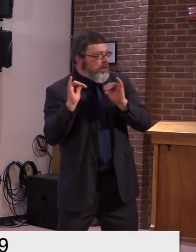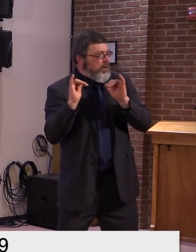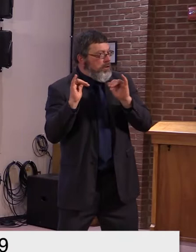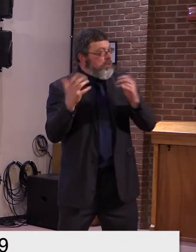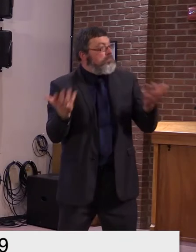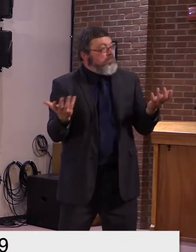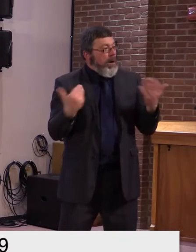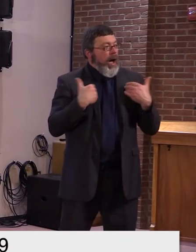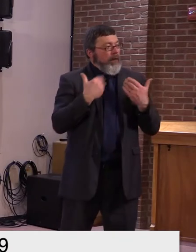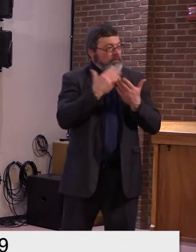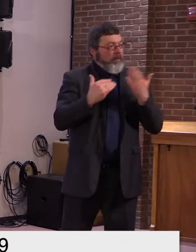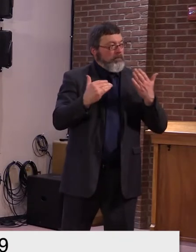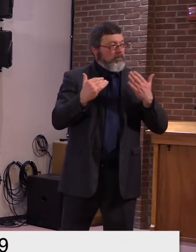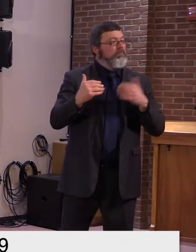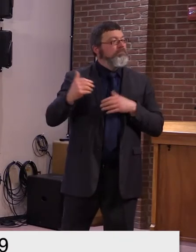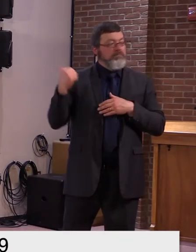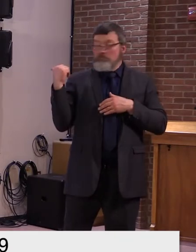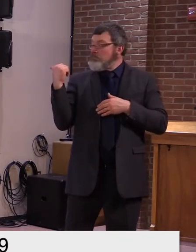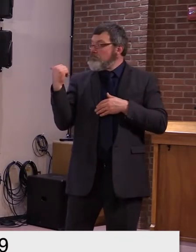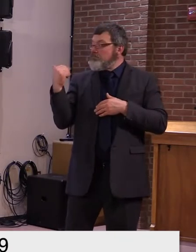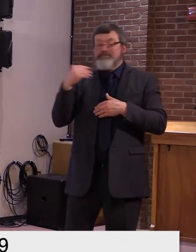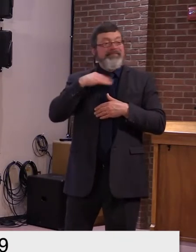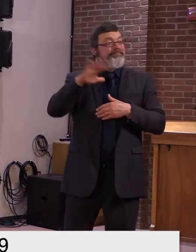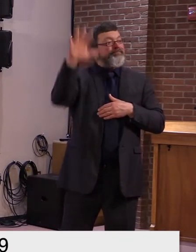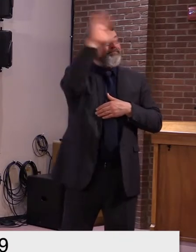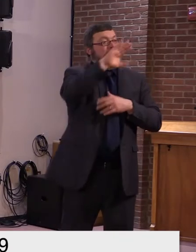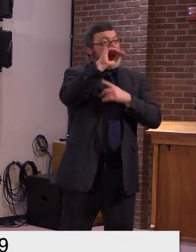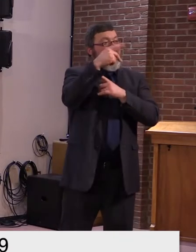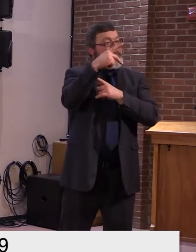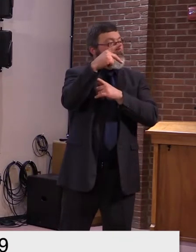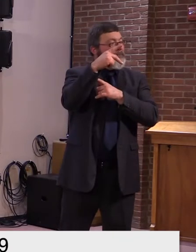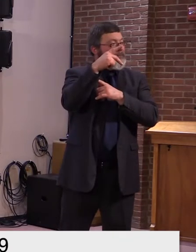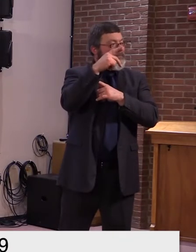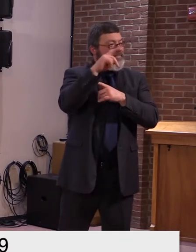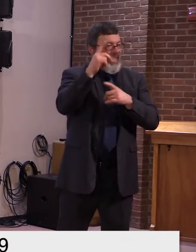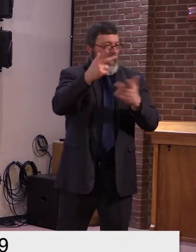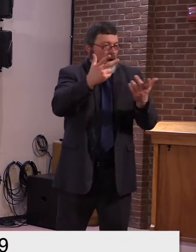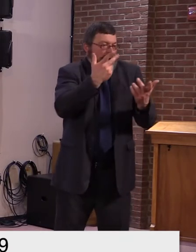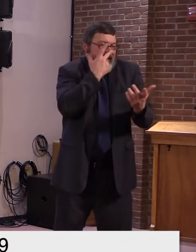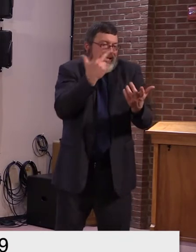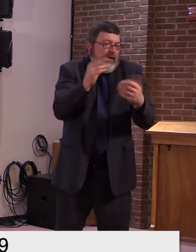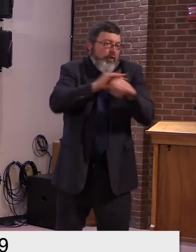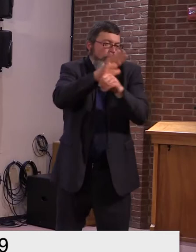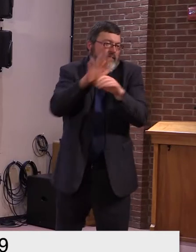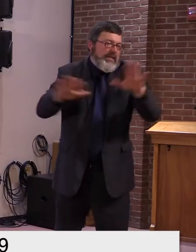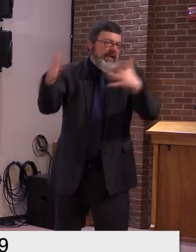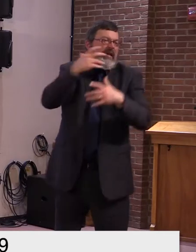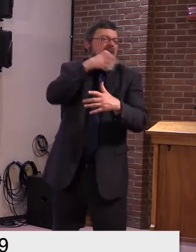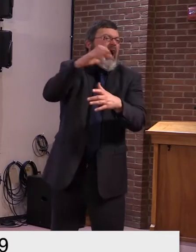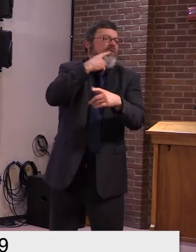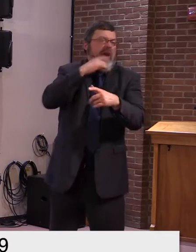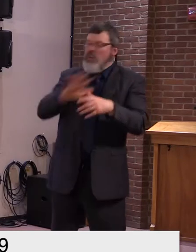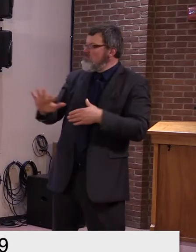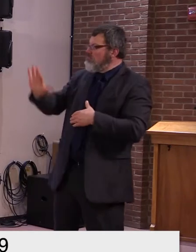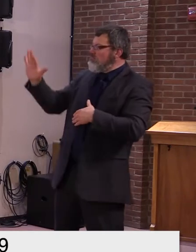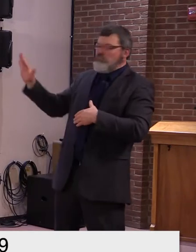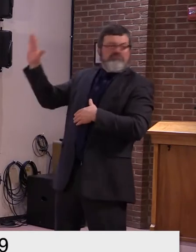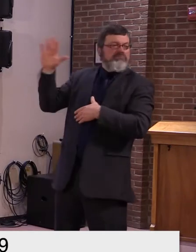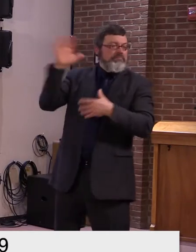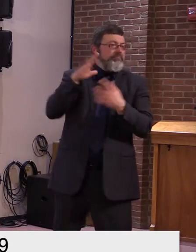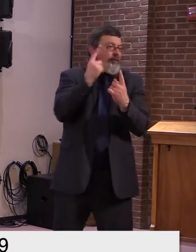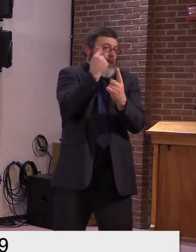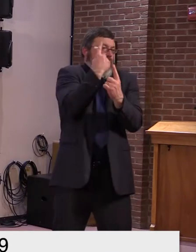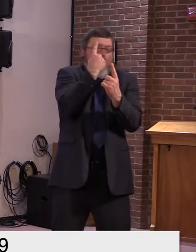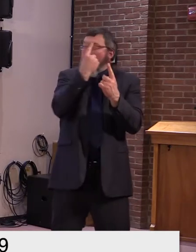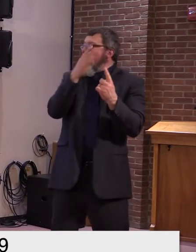we must remain cautious as cases continue to surround our state and the regional positivity rate remains high